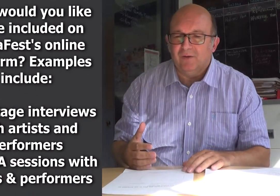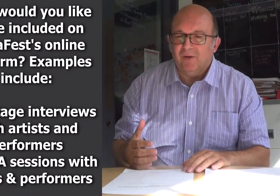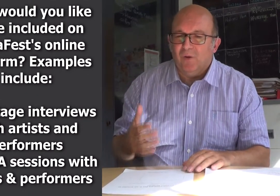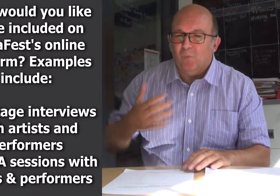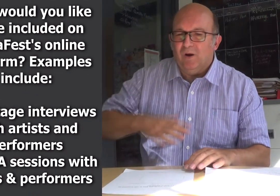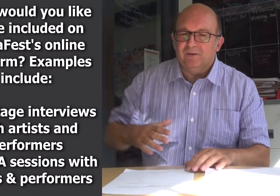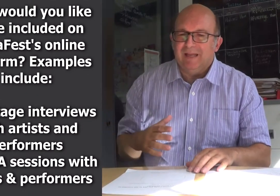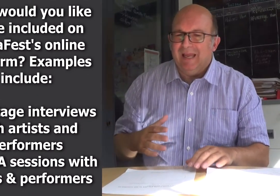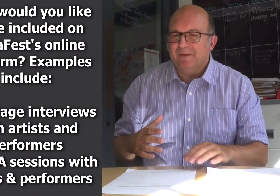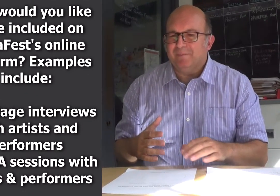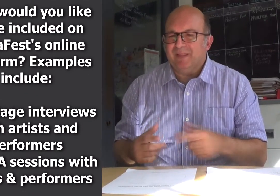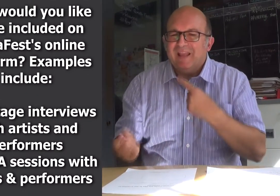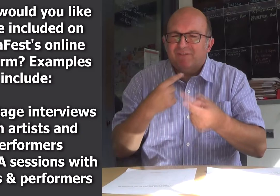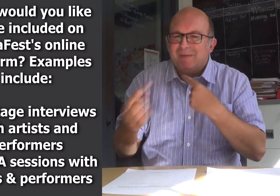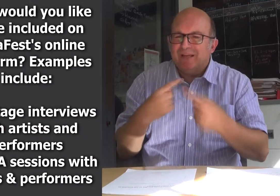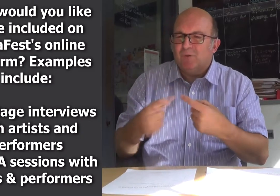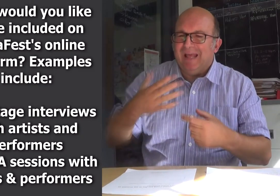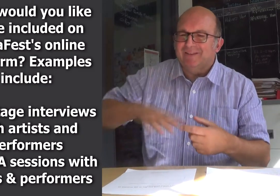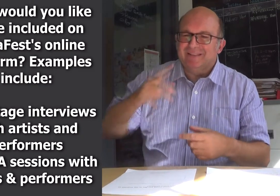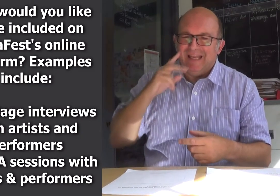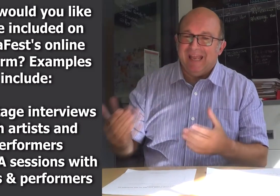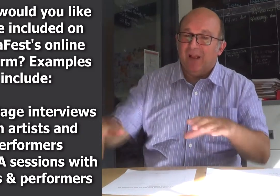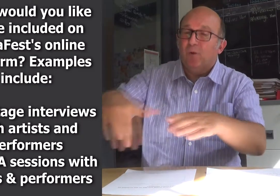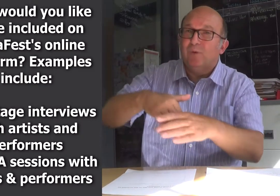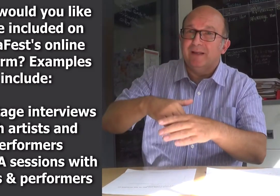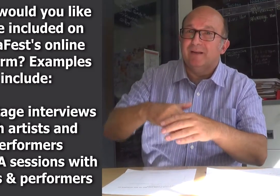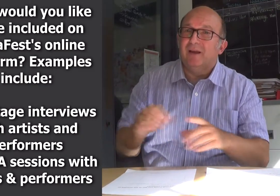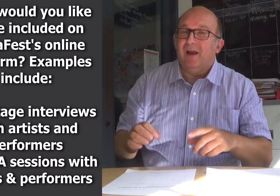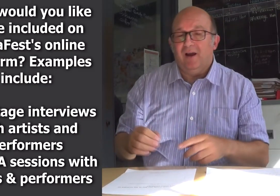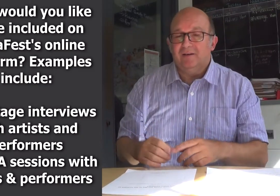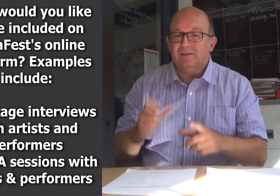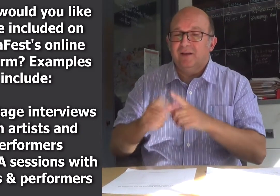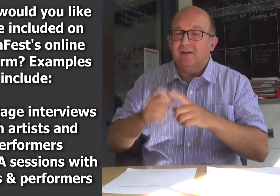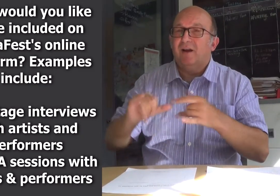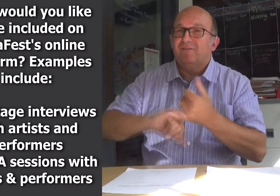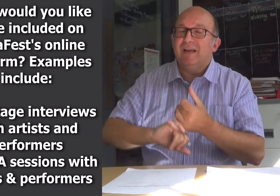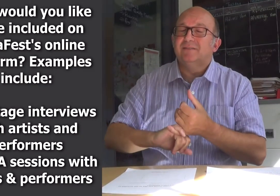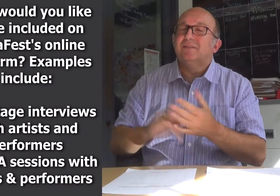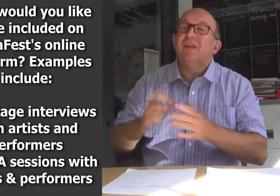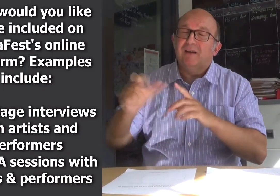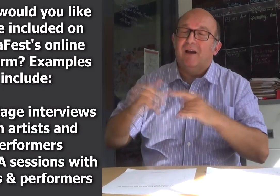And what information you'd like to see included on